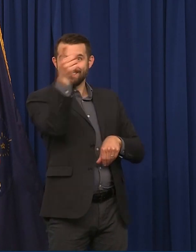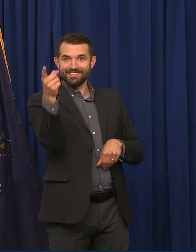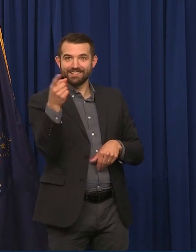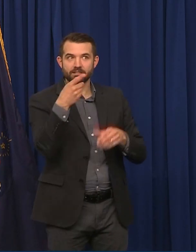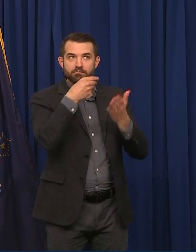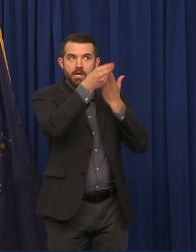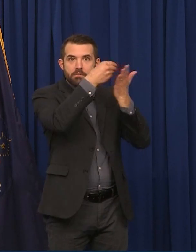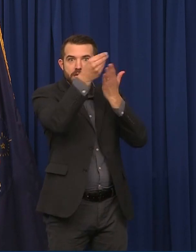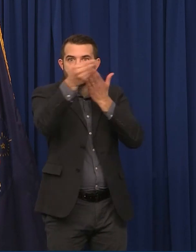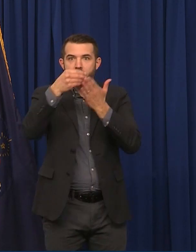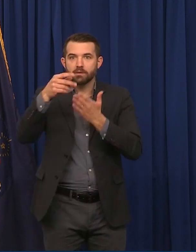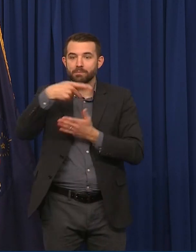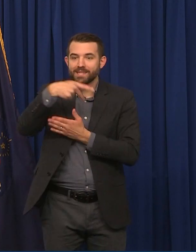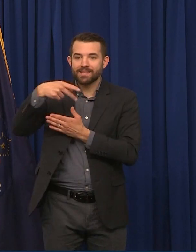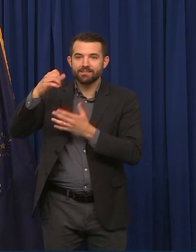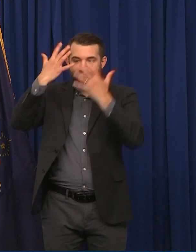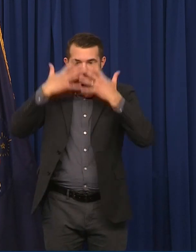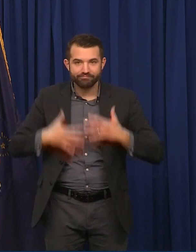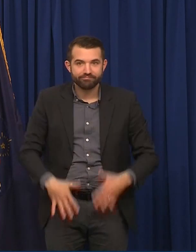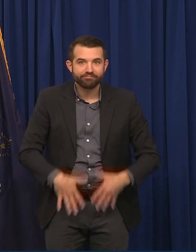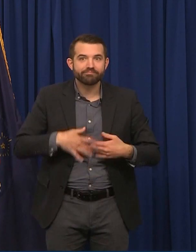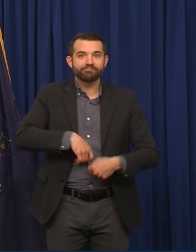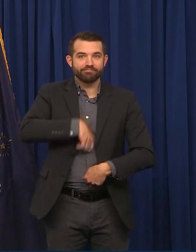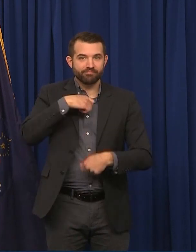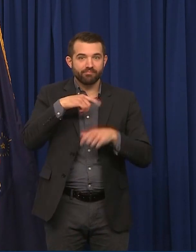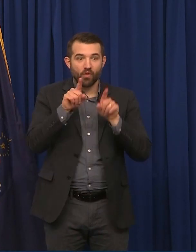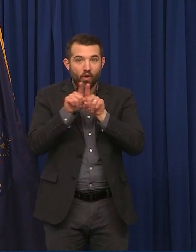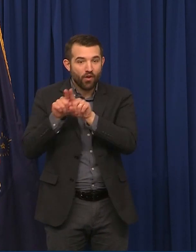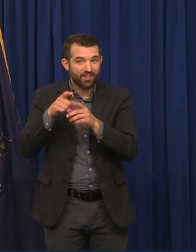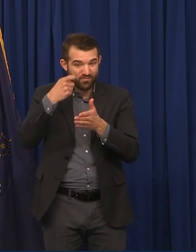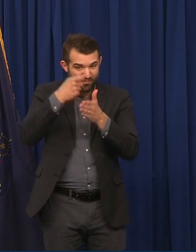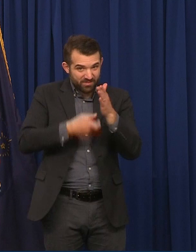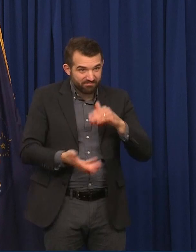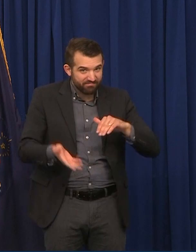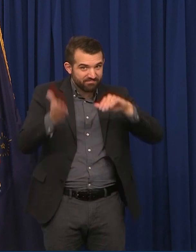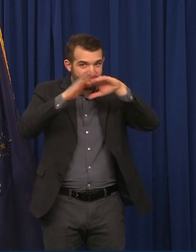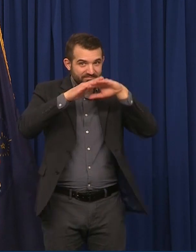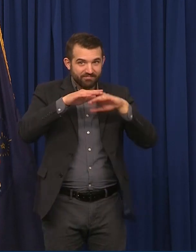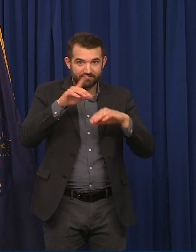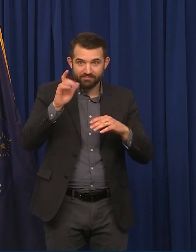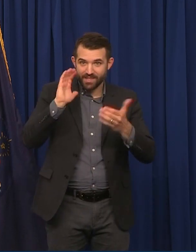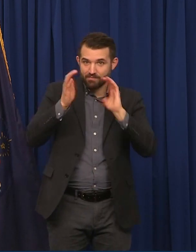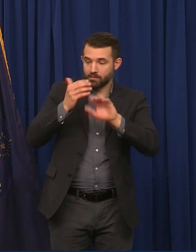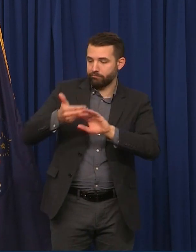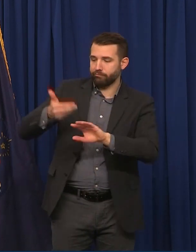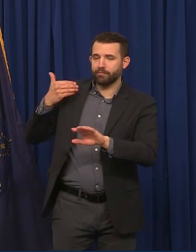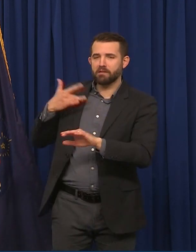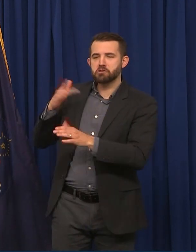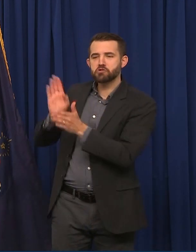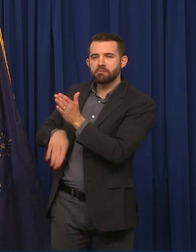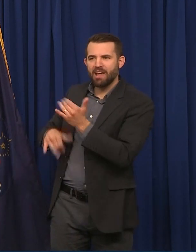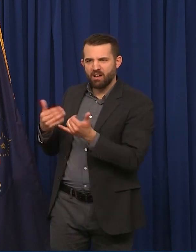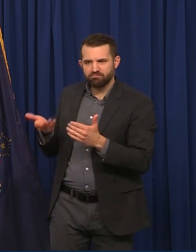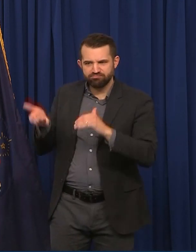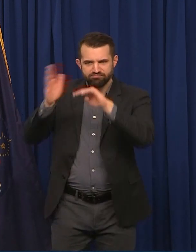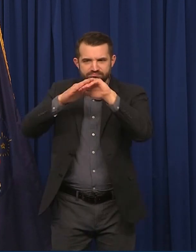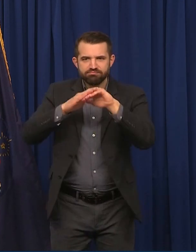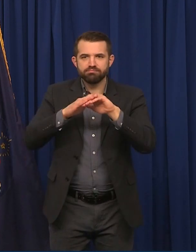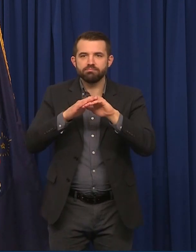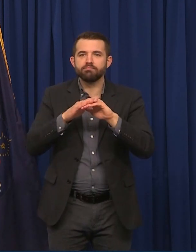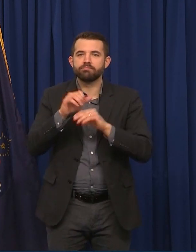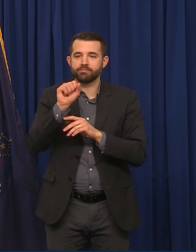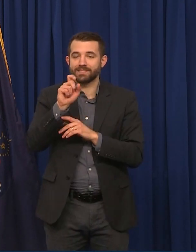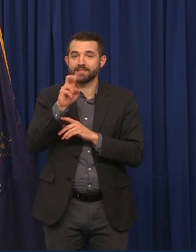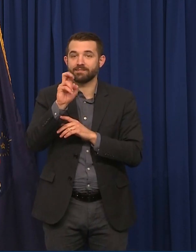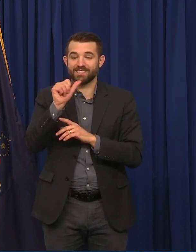about whether the prices that we've seen have been disparate from what we've seen previously. So Steve, just yesterday, for